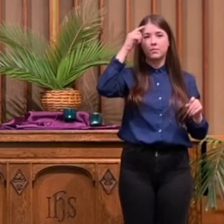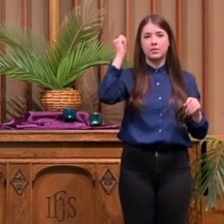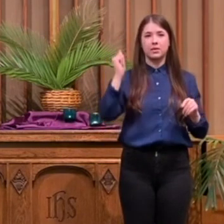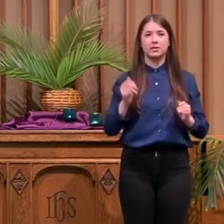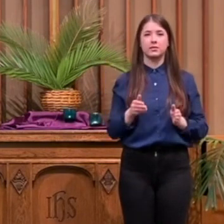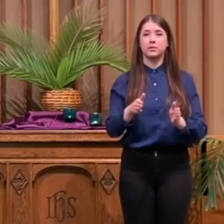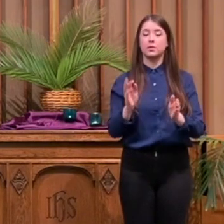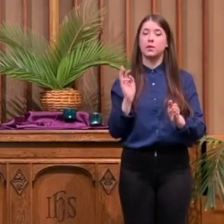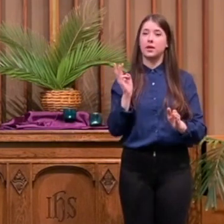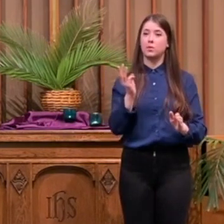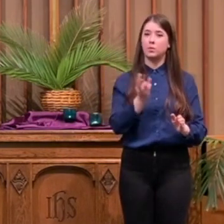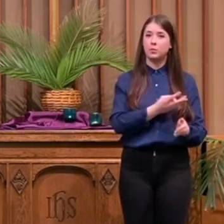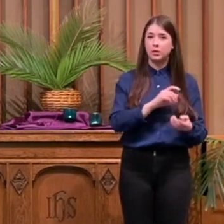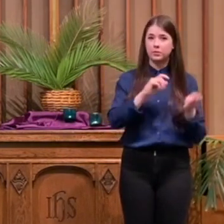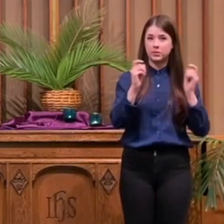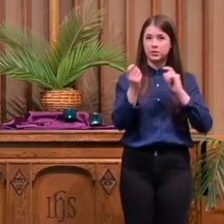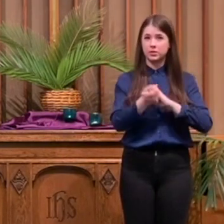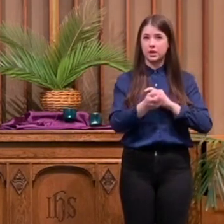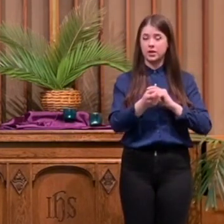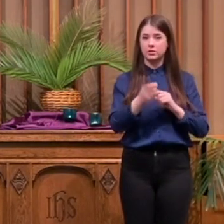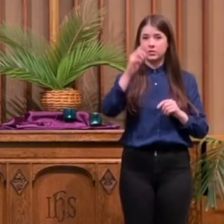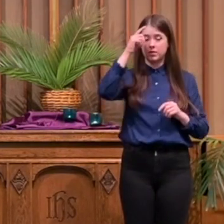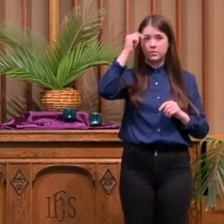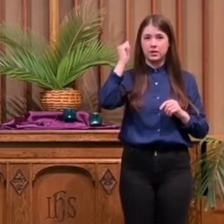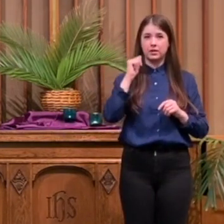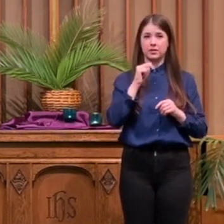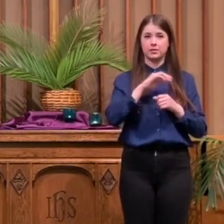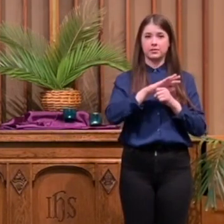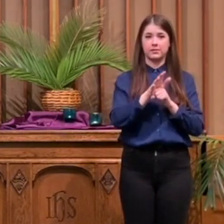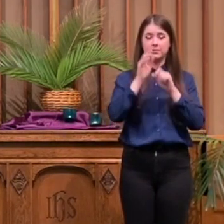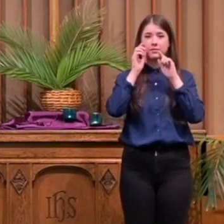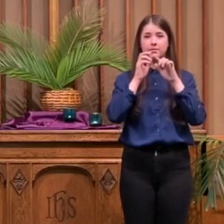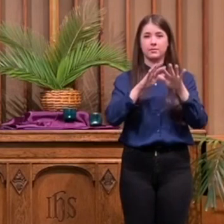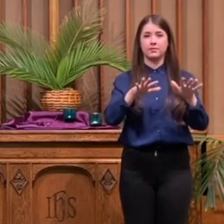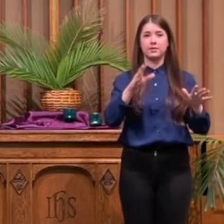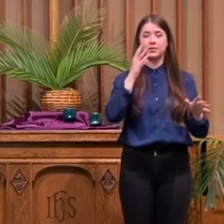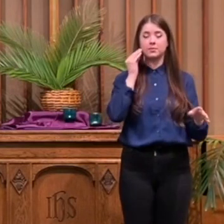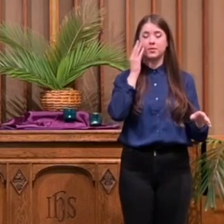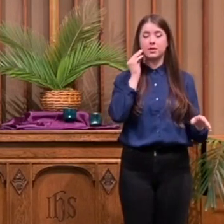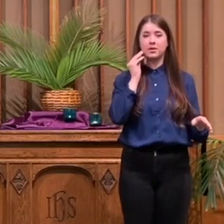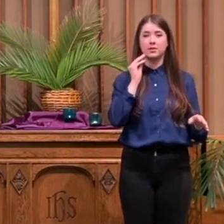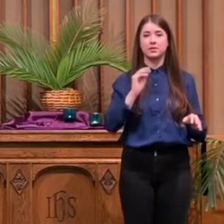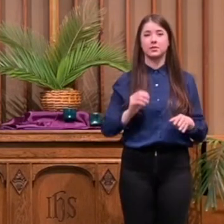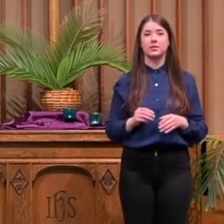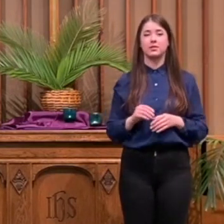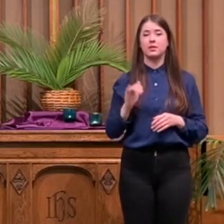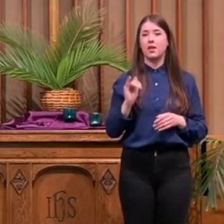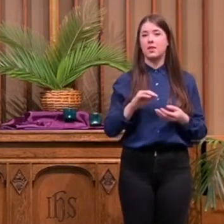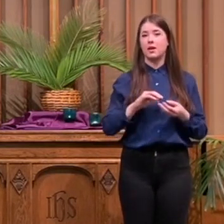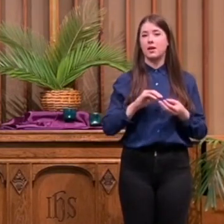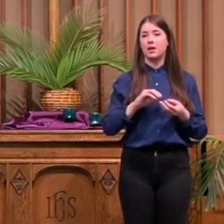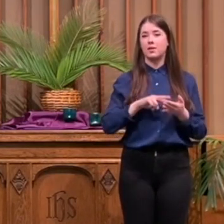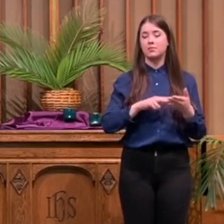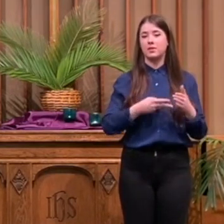have been changed by this pandemic experience. And that means our community